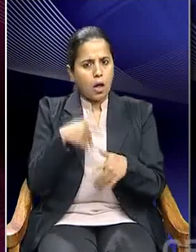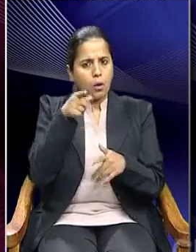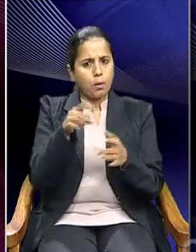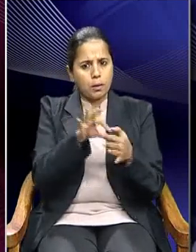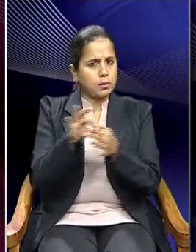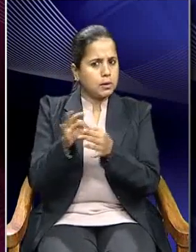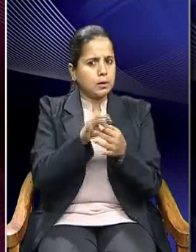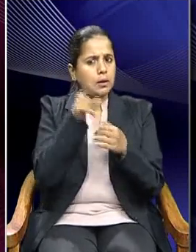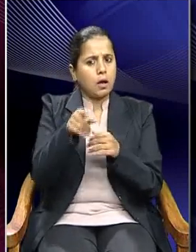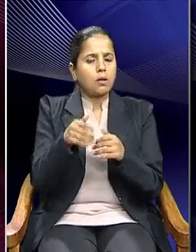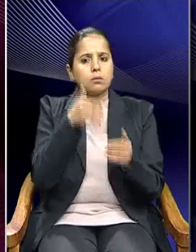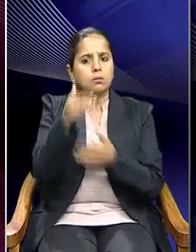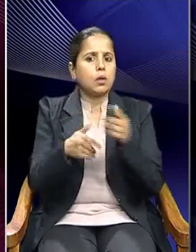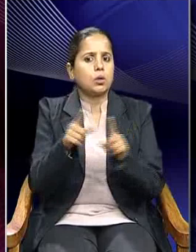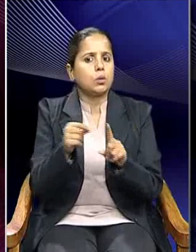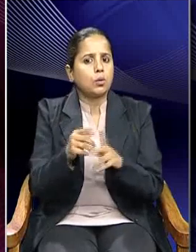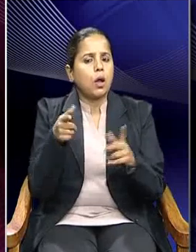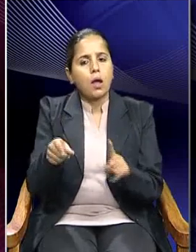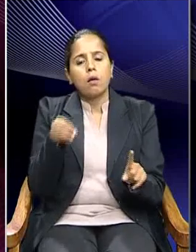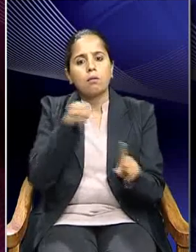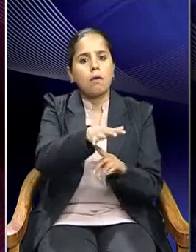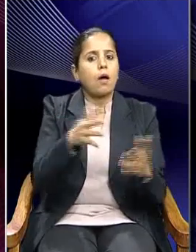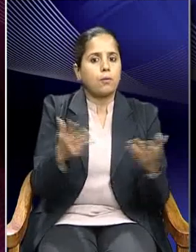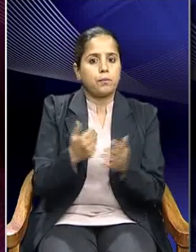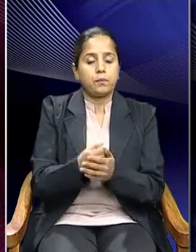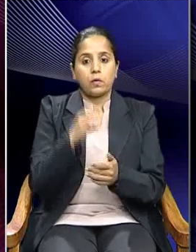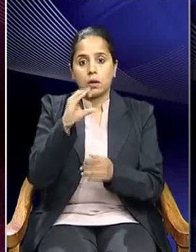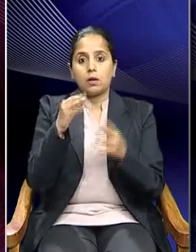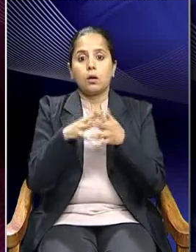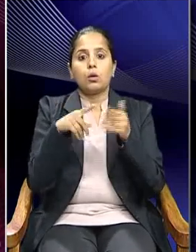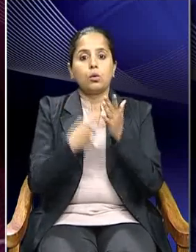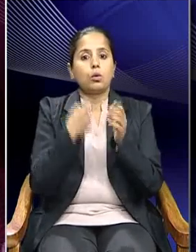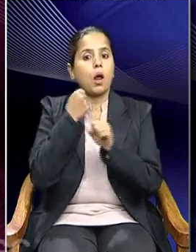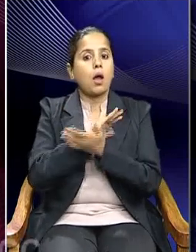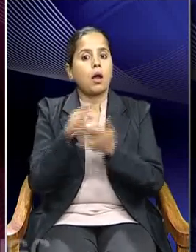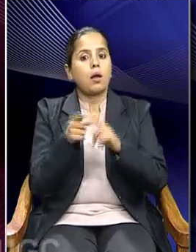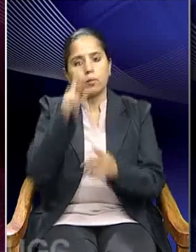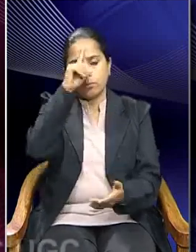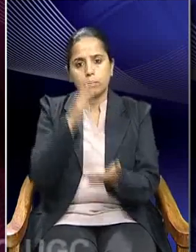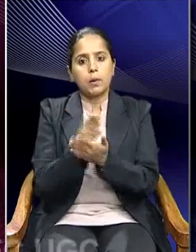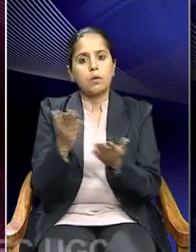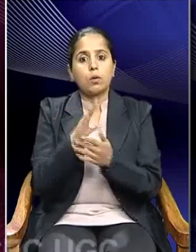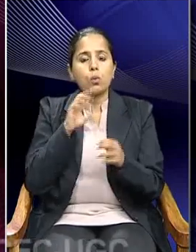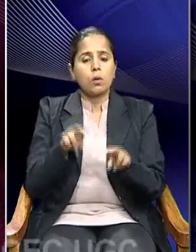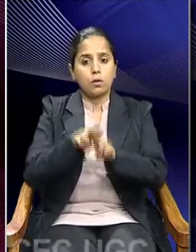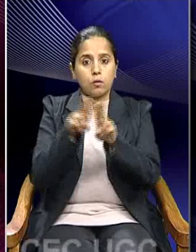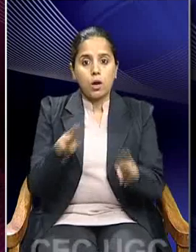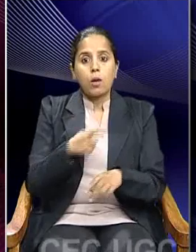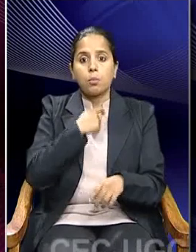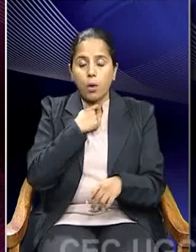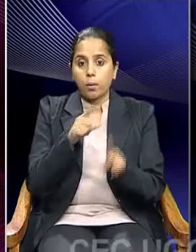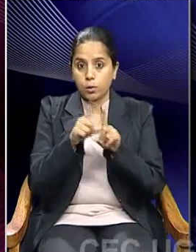are going to get affected. C. Wright Mills believed to truly fulfill the promise of